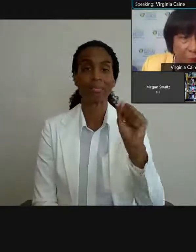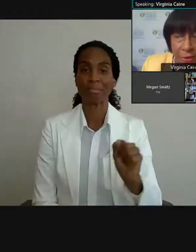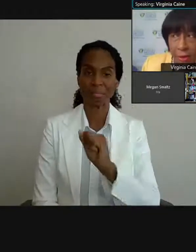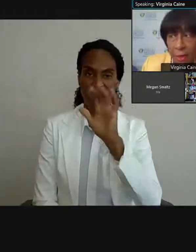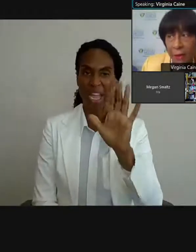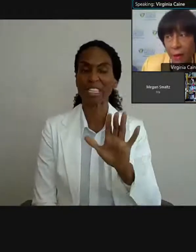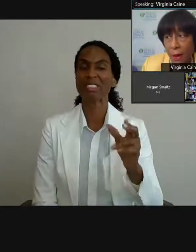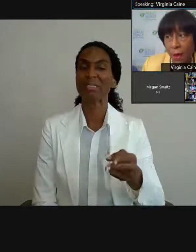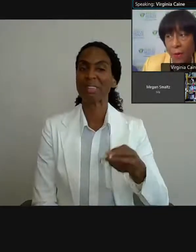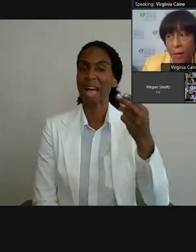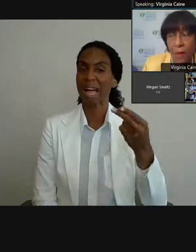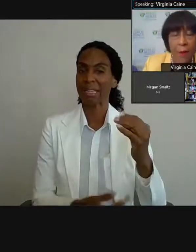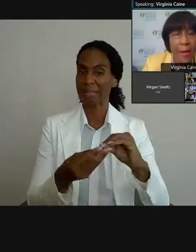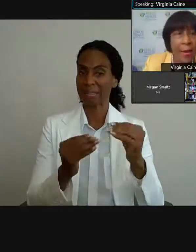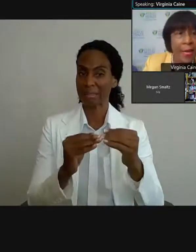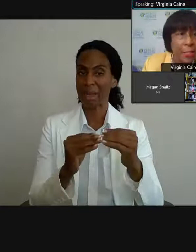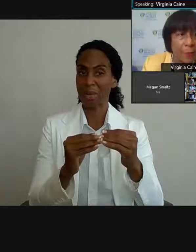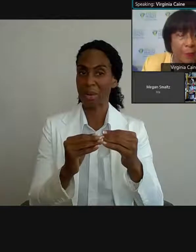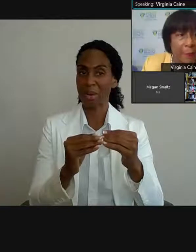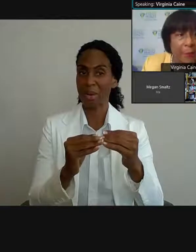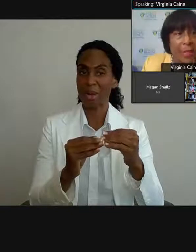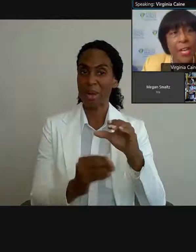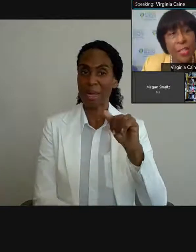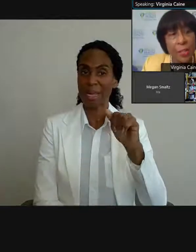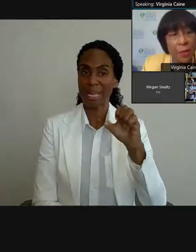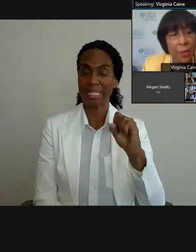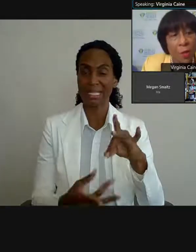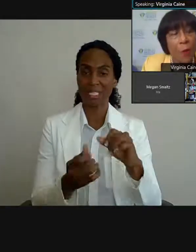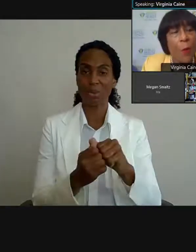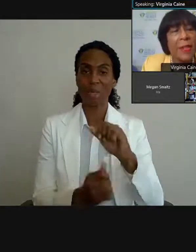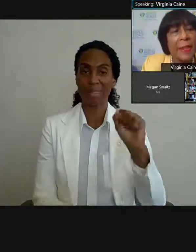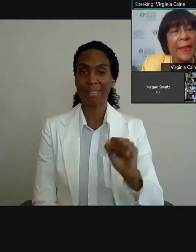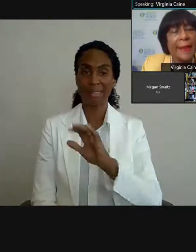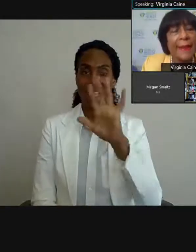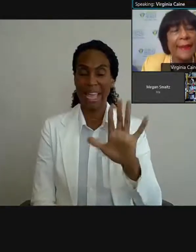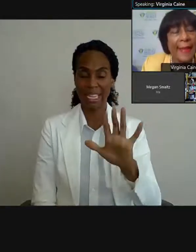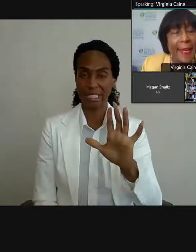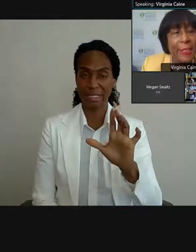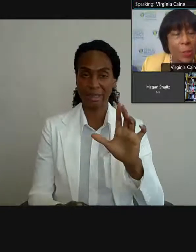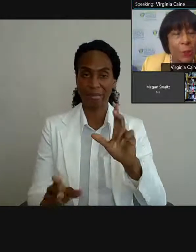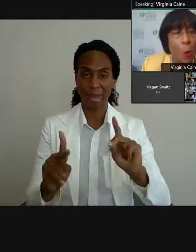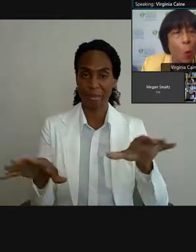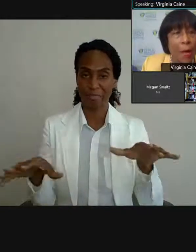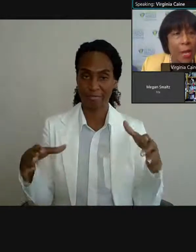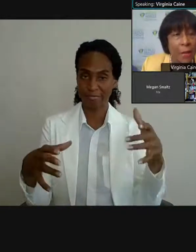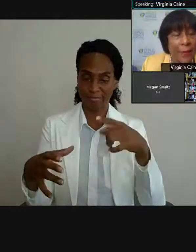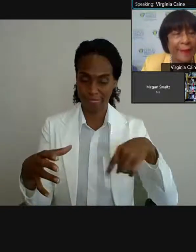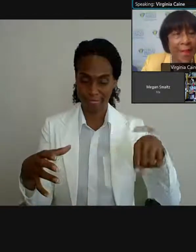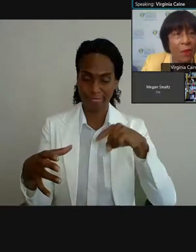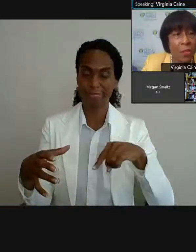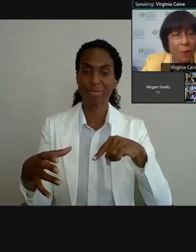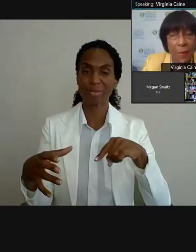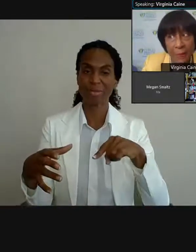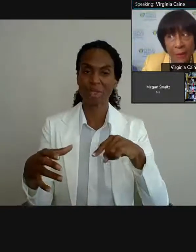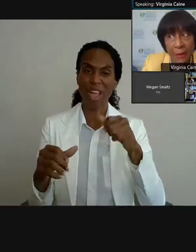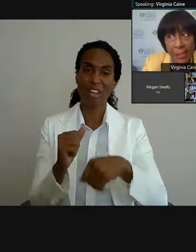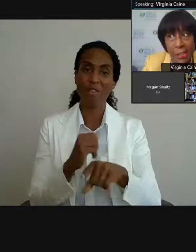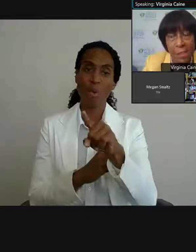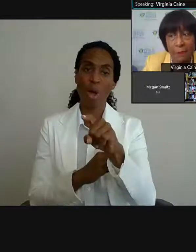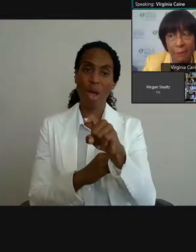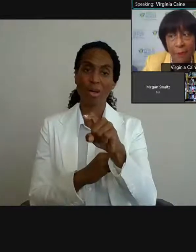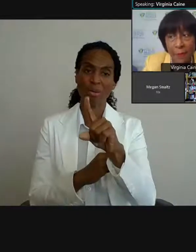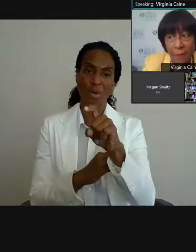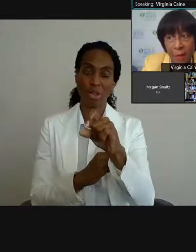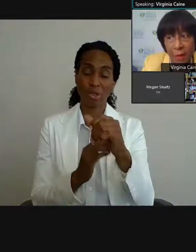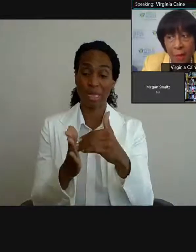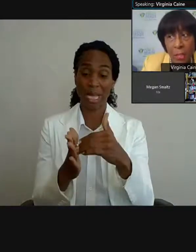are experiencing are in our Asian population when we look at these cases per 100,000